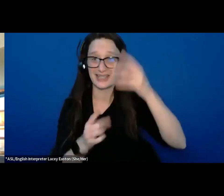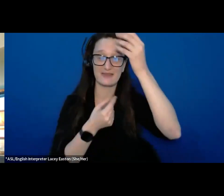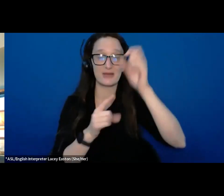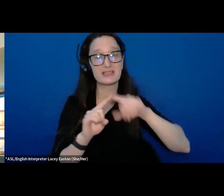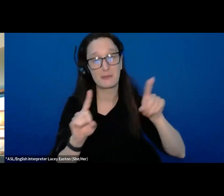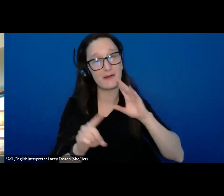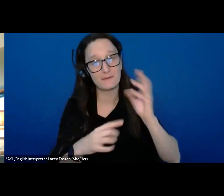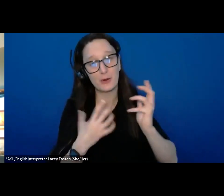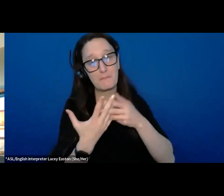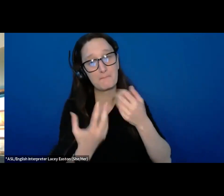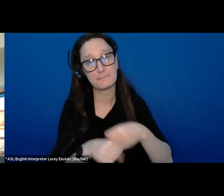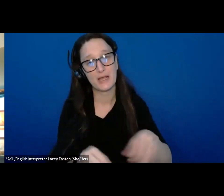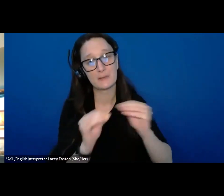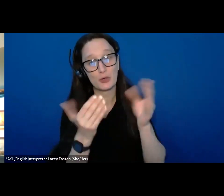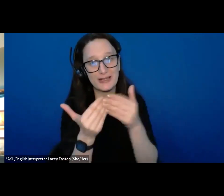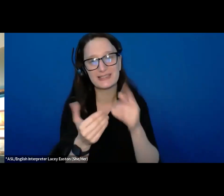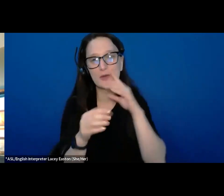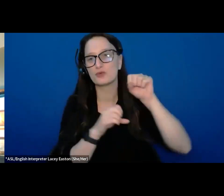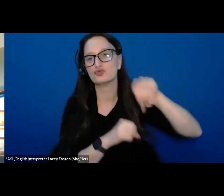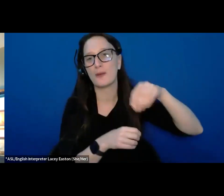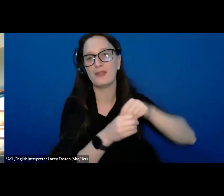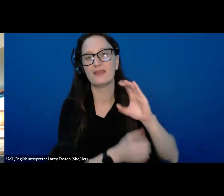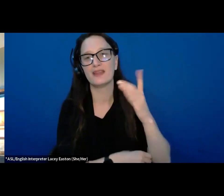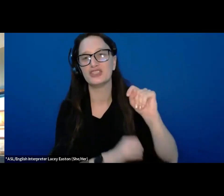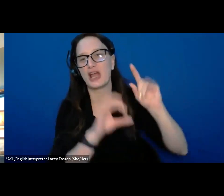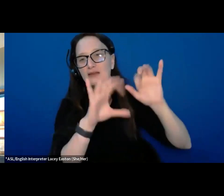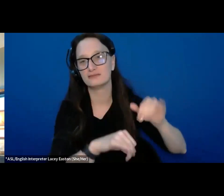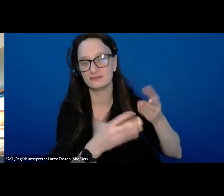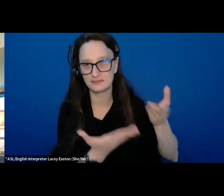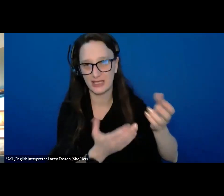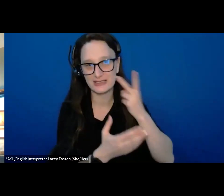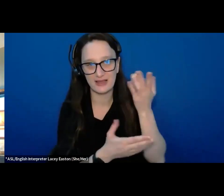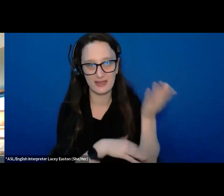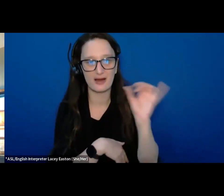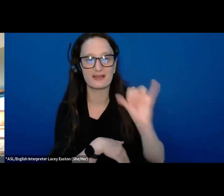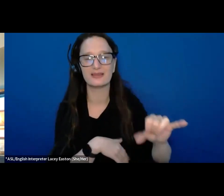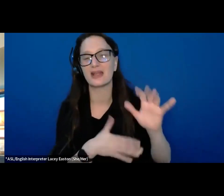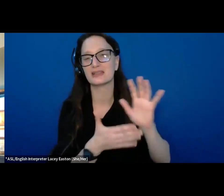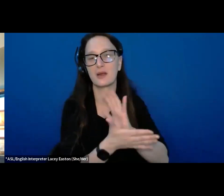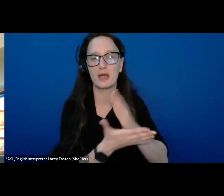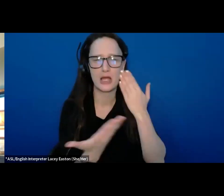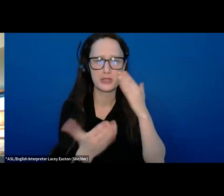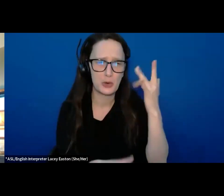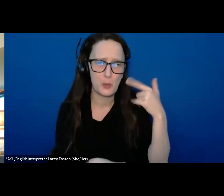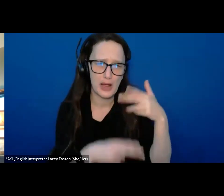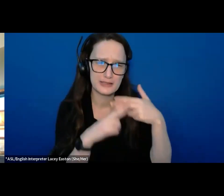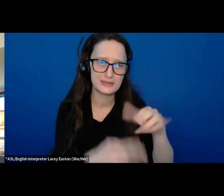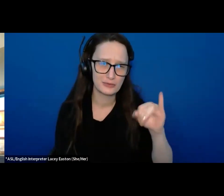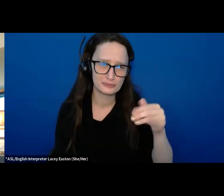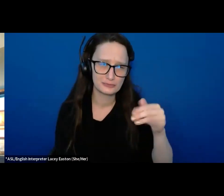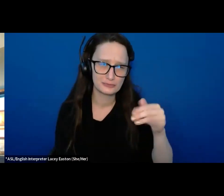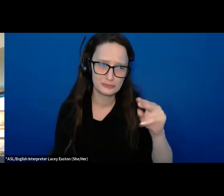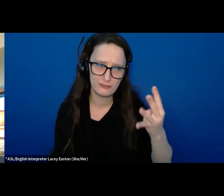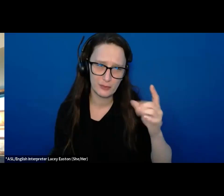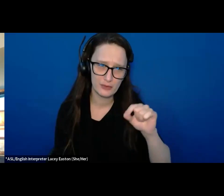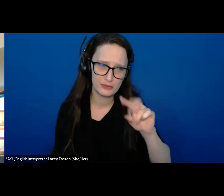going to drop it right into the chat. So you've got that's the handout. I don't know why it's called June 4th, 2002, but there you go in the